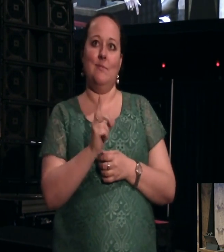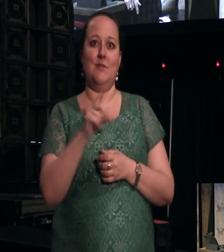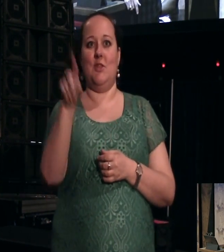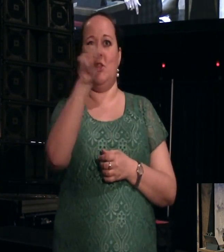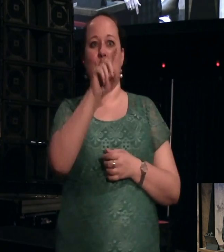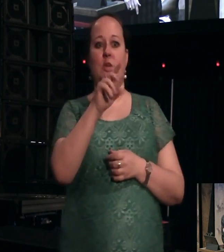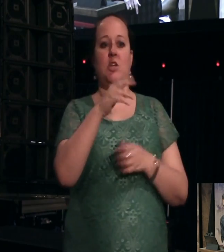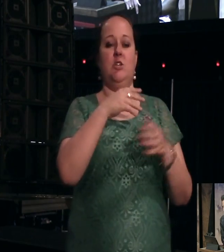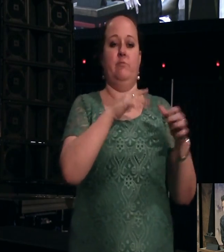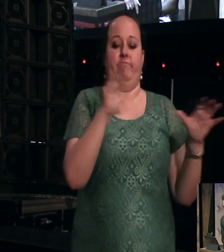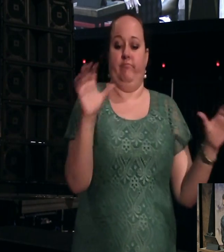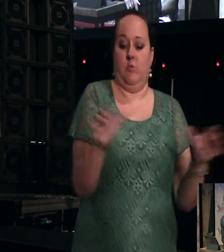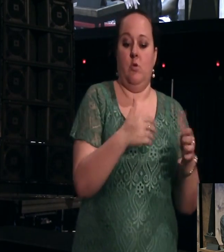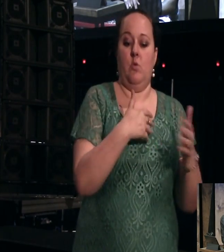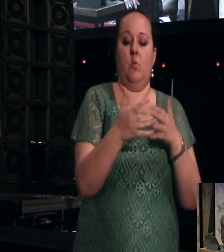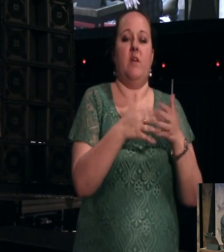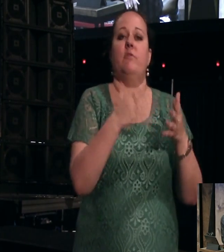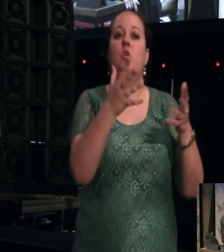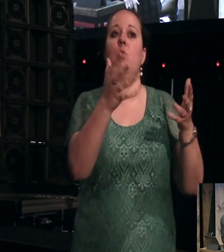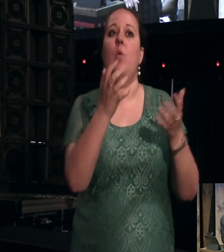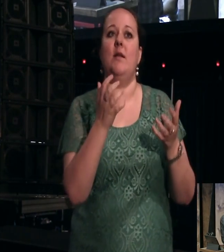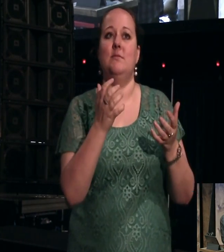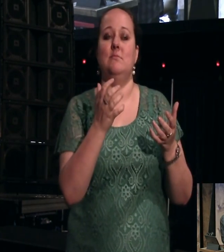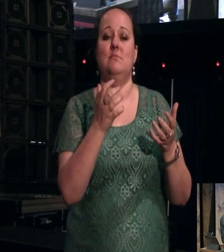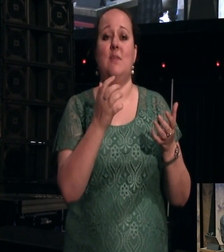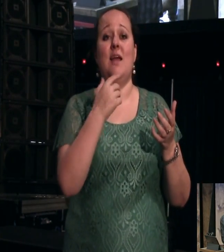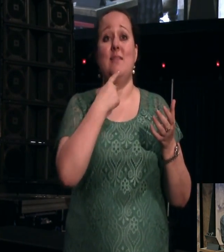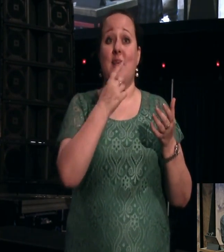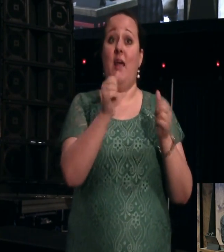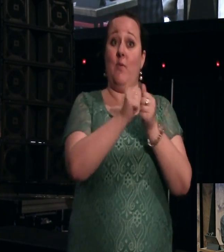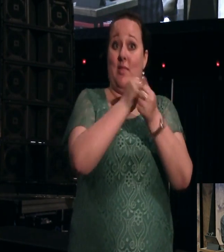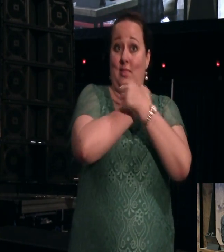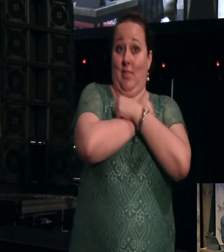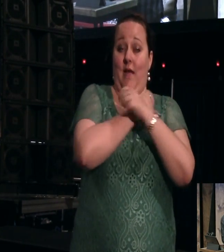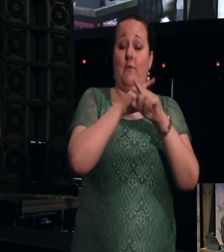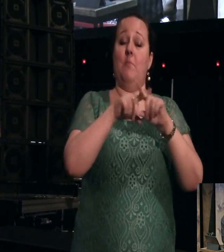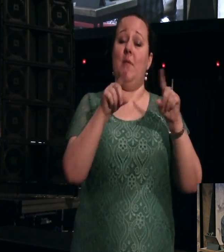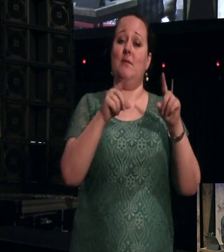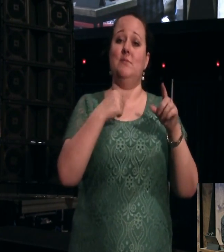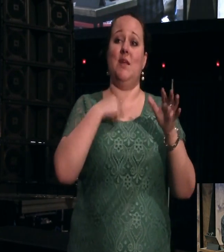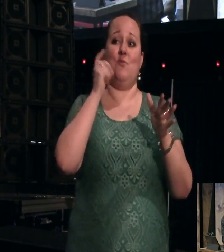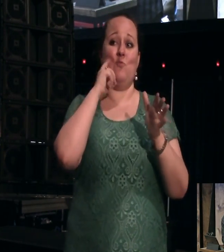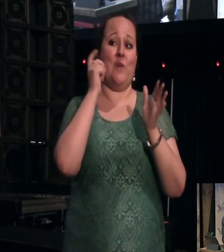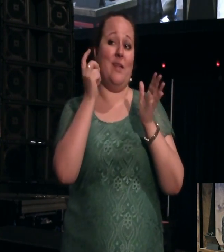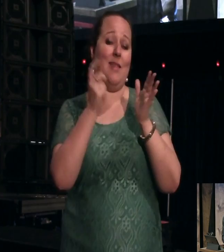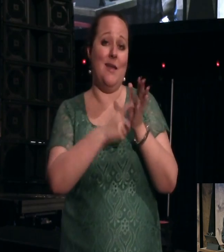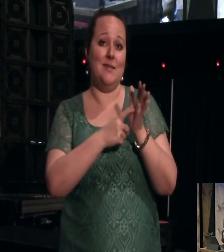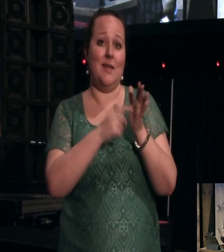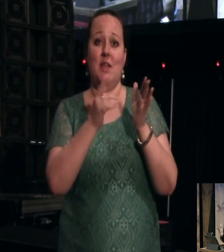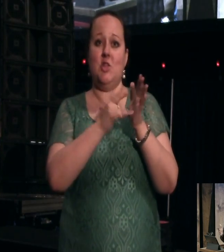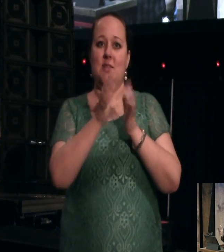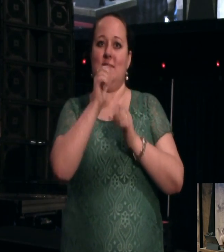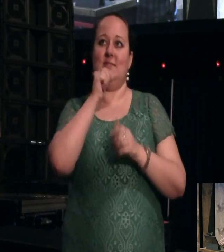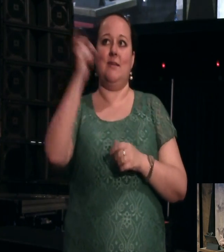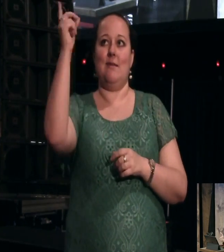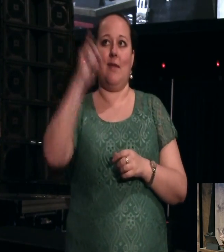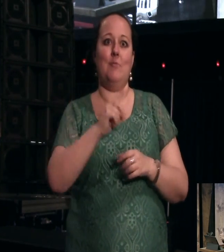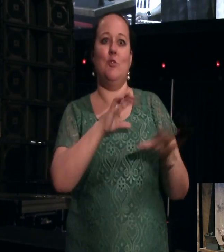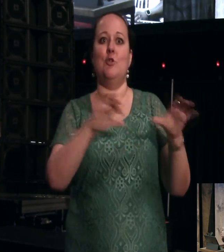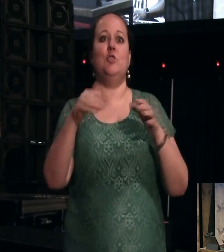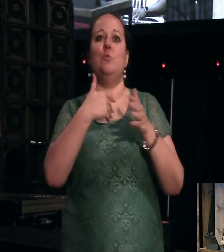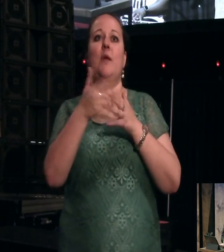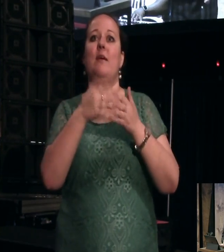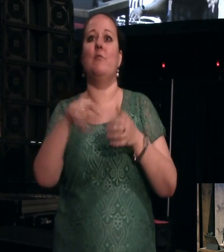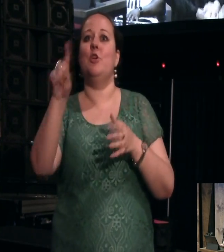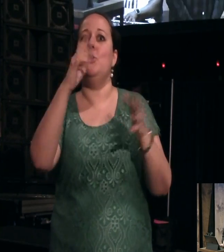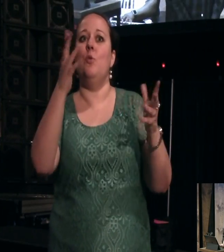that Jesus didn't come so that you can just do what you want. And I did say that in love, but maybe for you it's